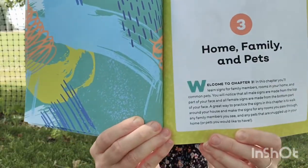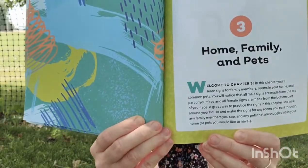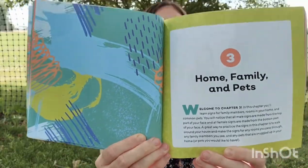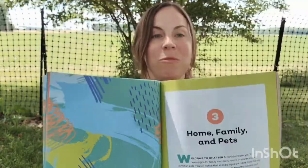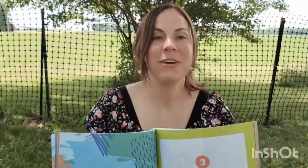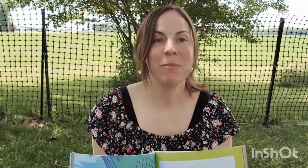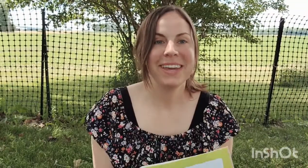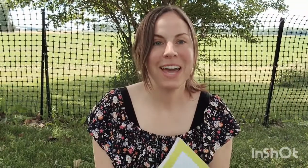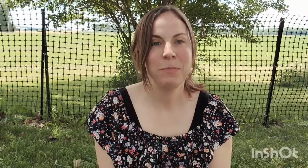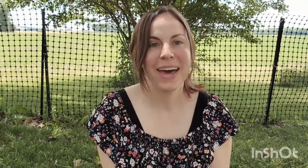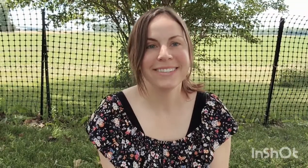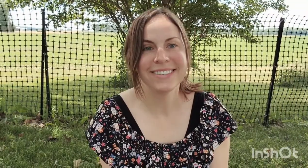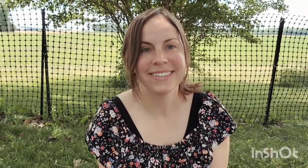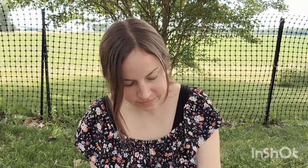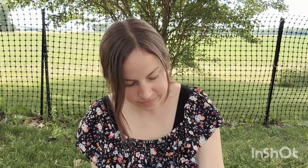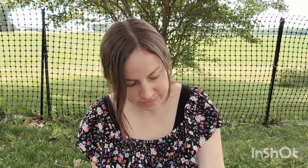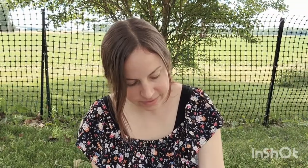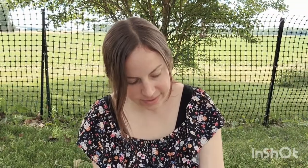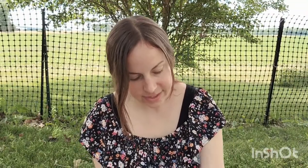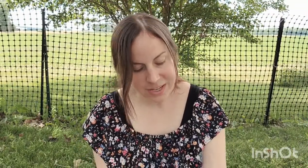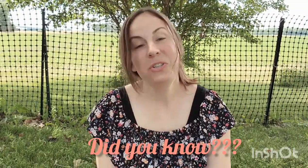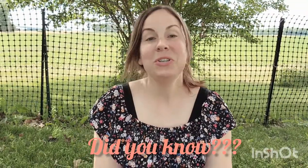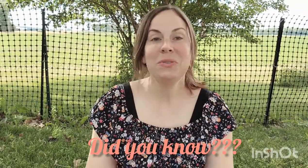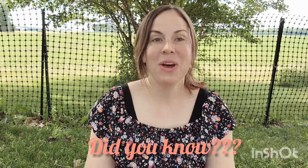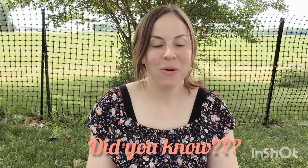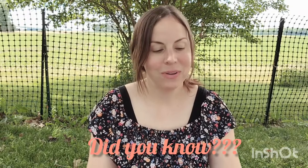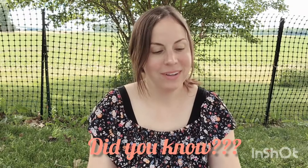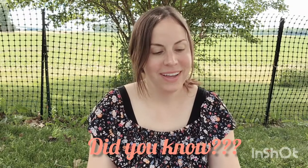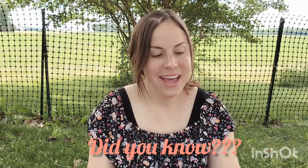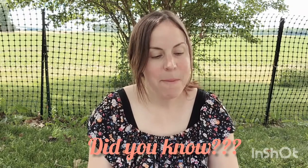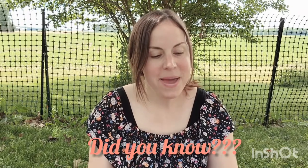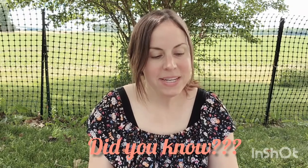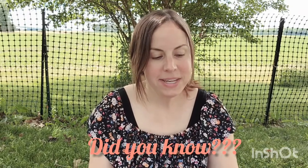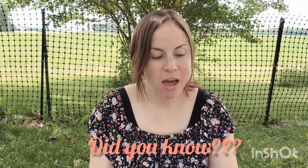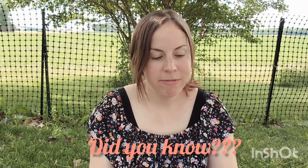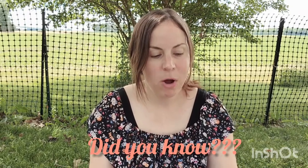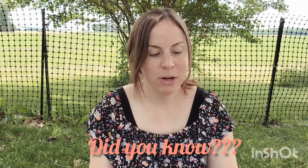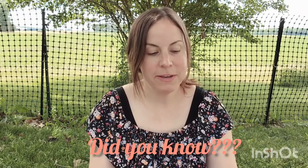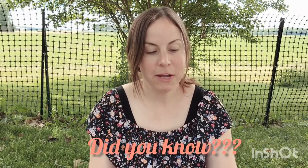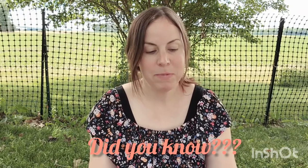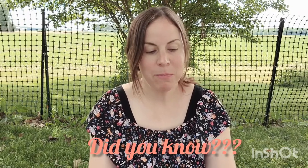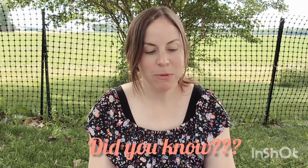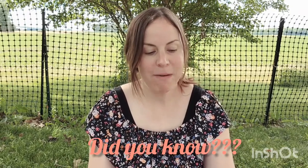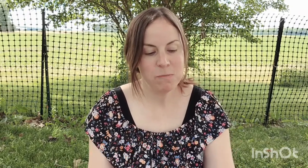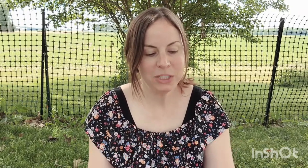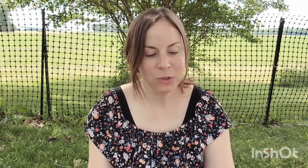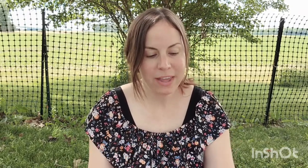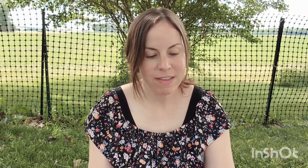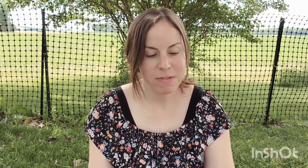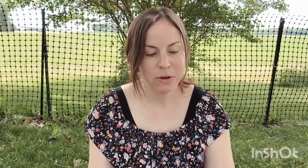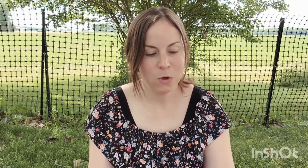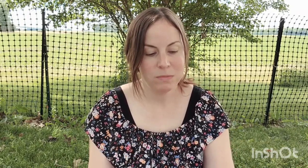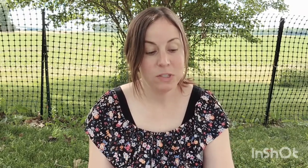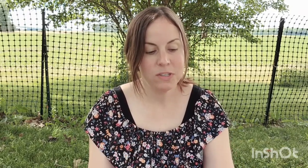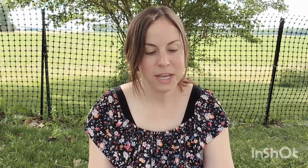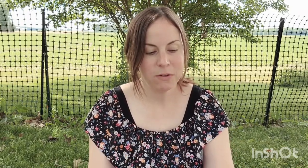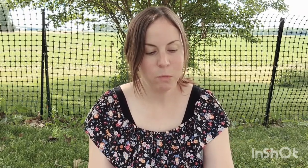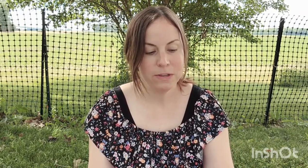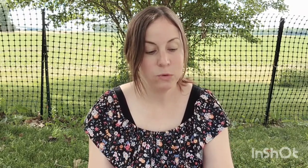Home, family, and pets. Did you know? Many deaf, hard of hearing people have special lights in their homes to signal when the